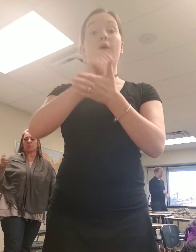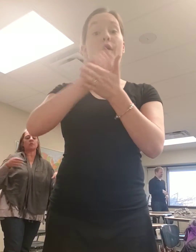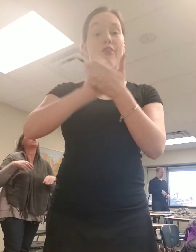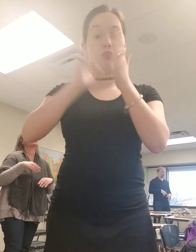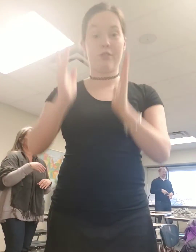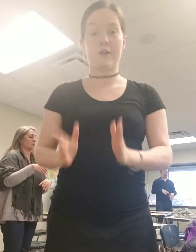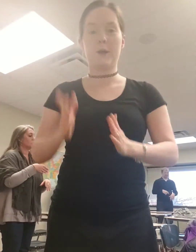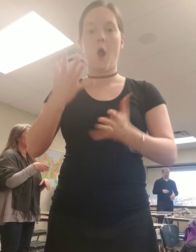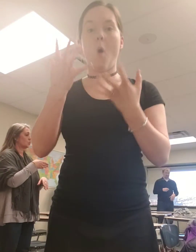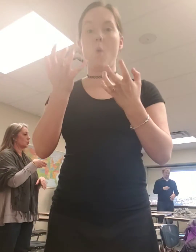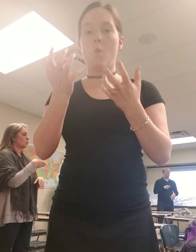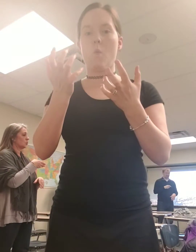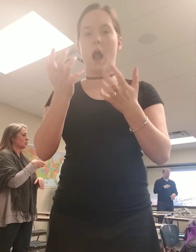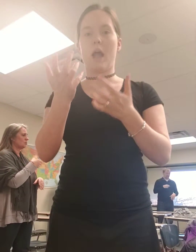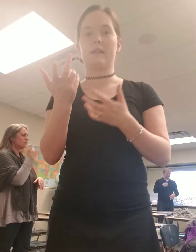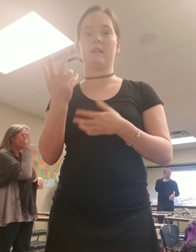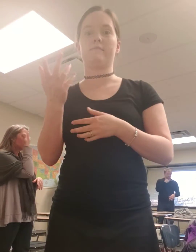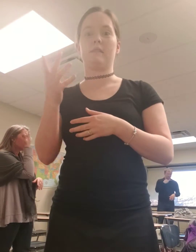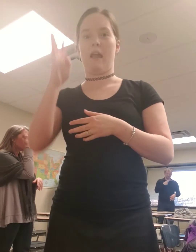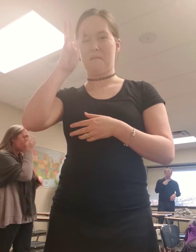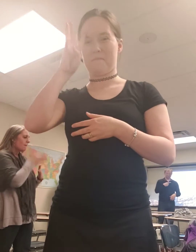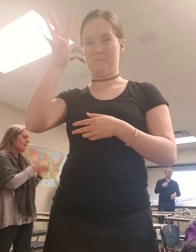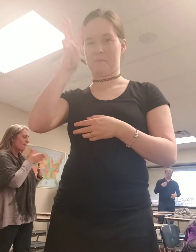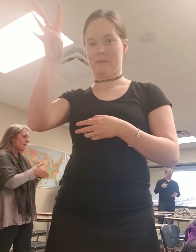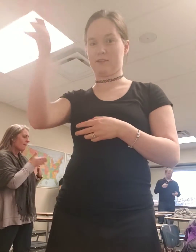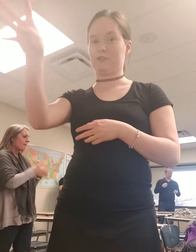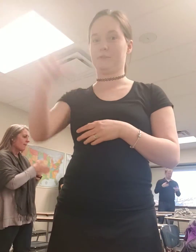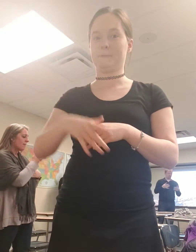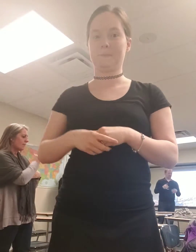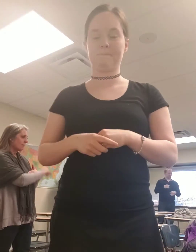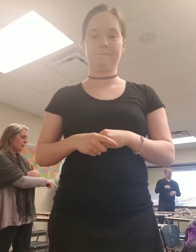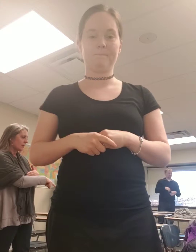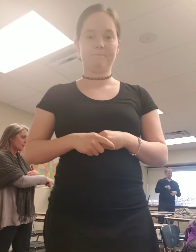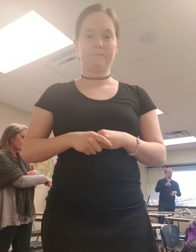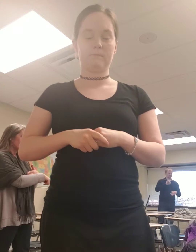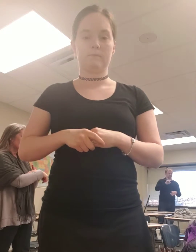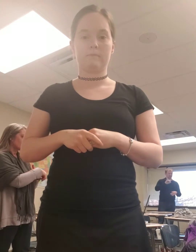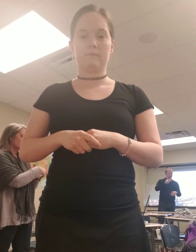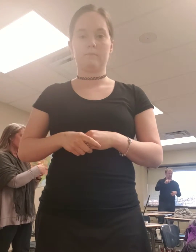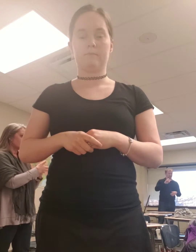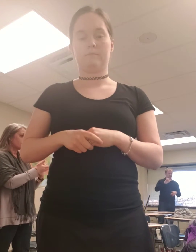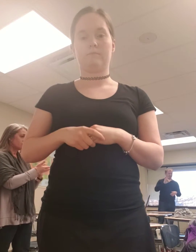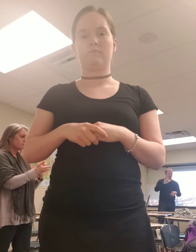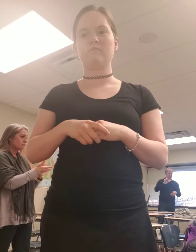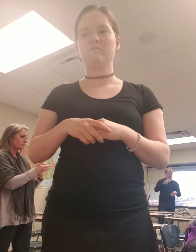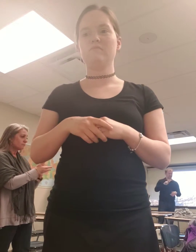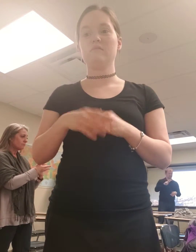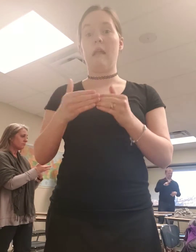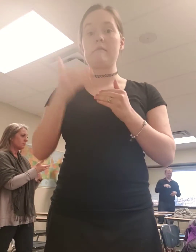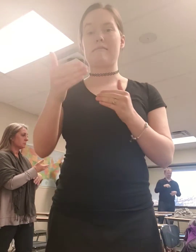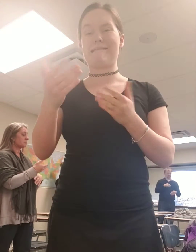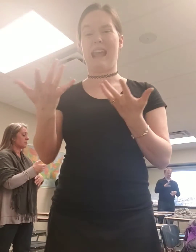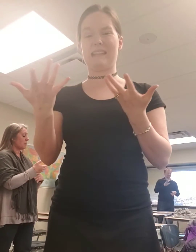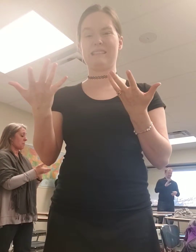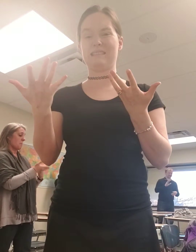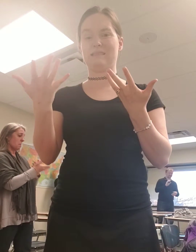infer, perhaps. What do you think happened next? Okay? Perhaps create your own ending to the story.